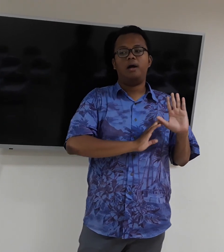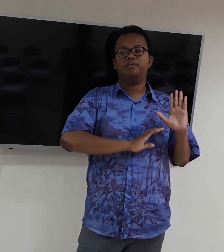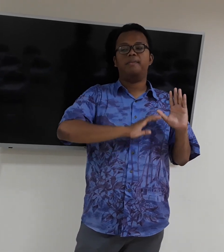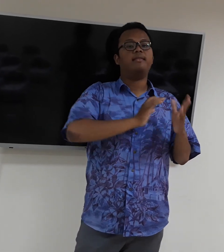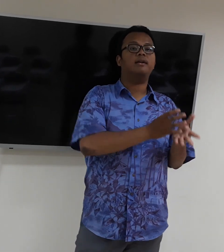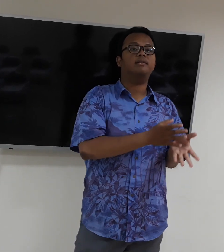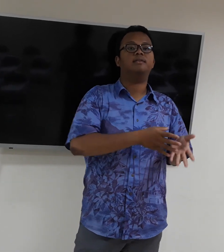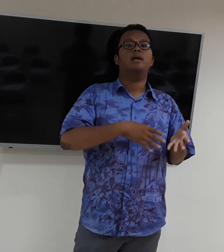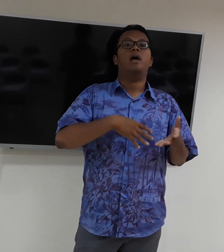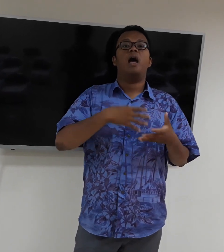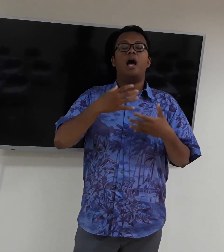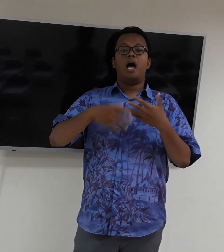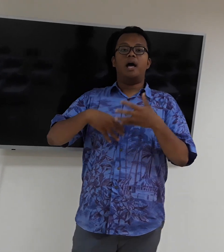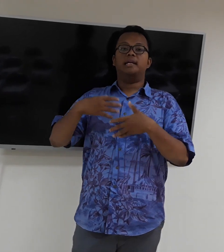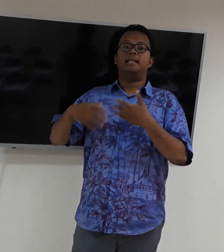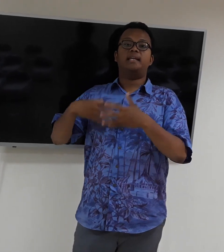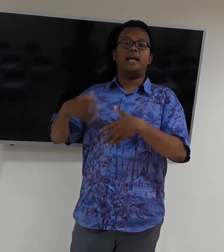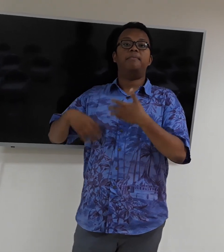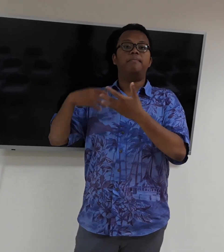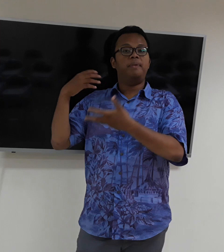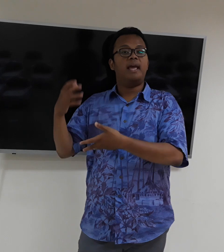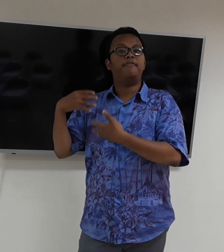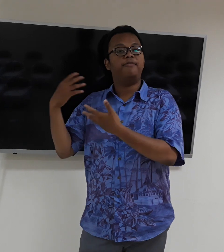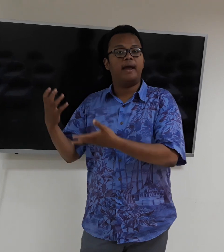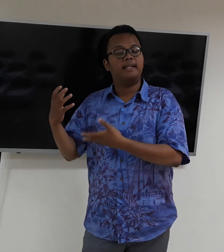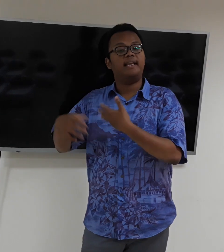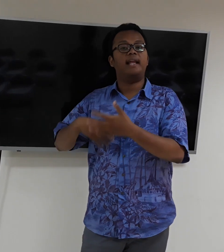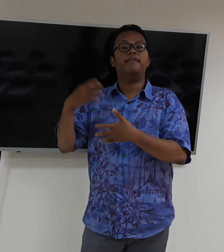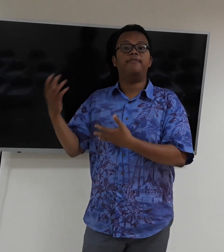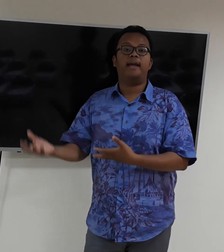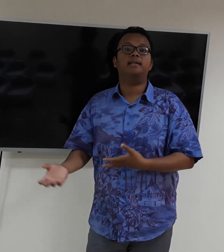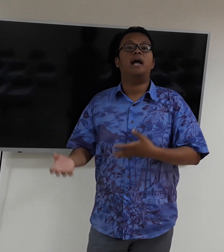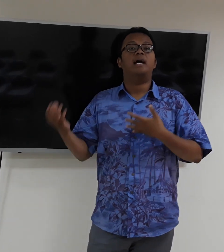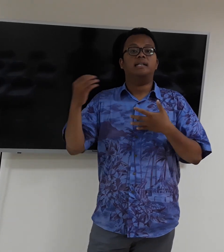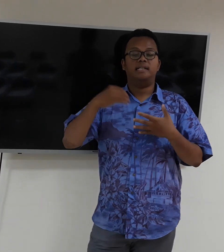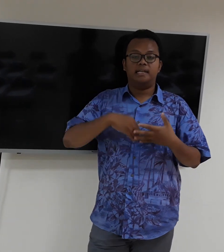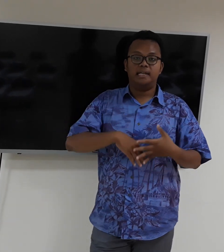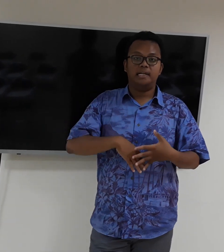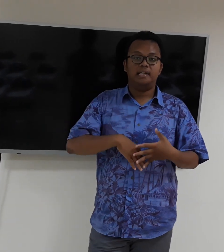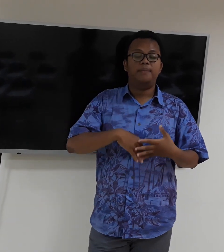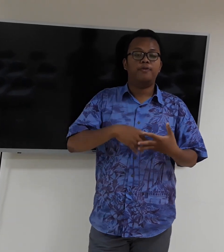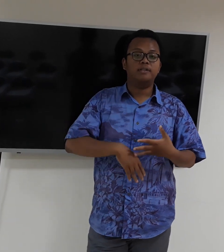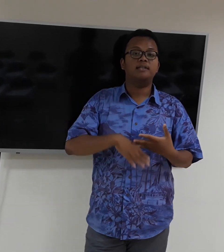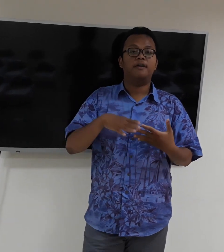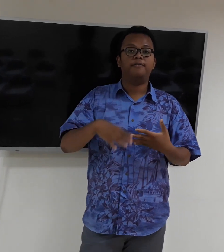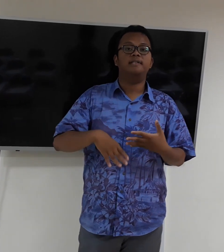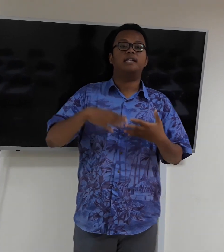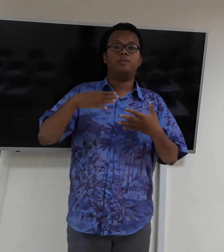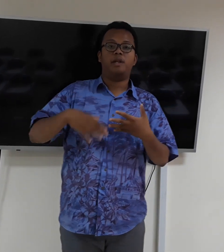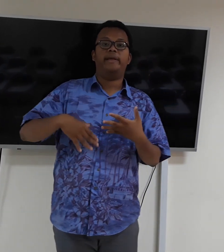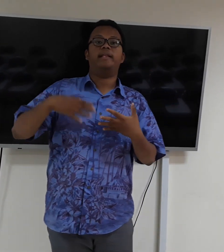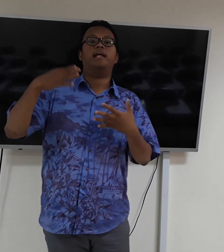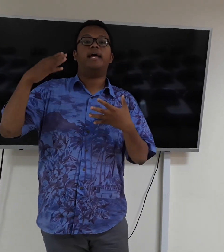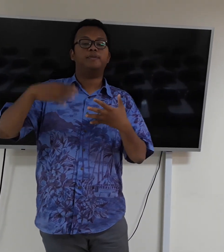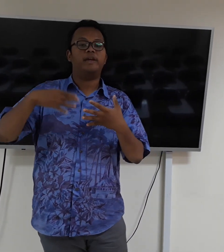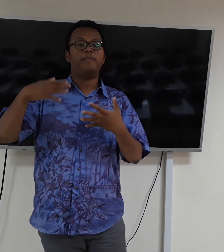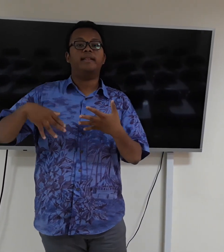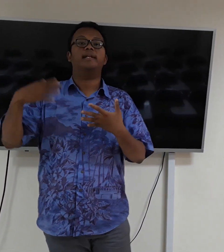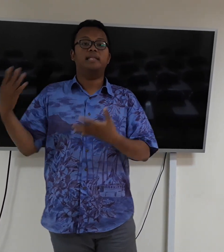out matters that can affect the process of this experimental